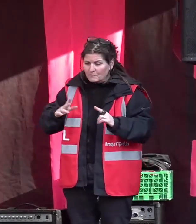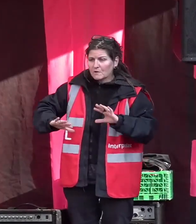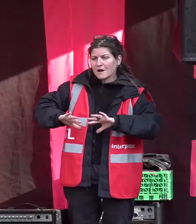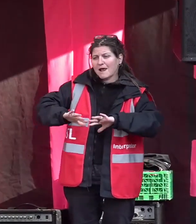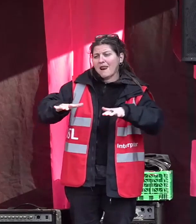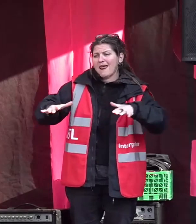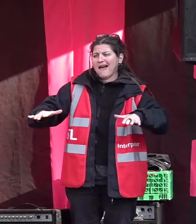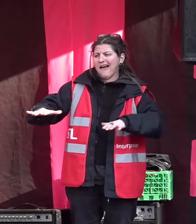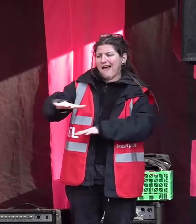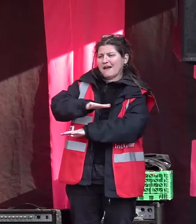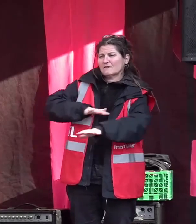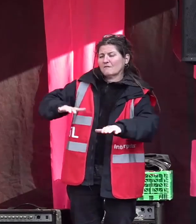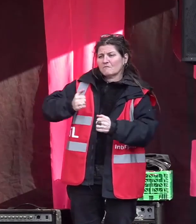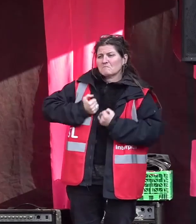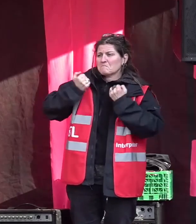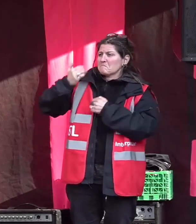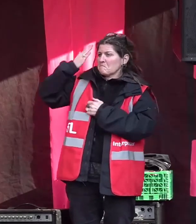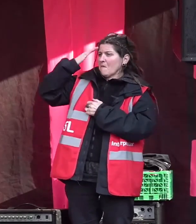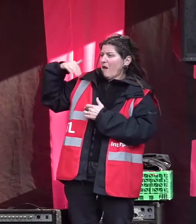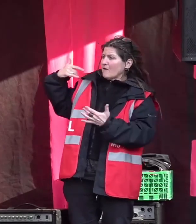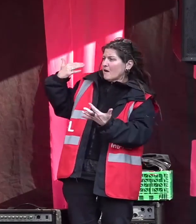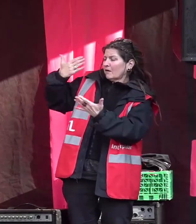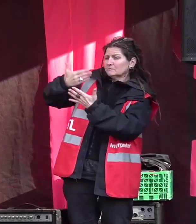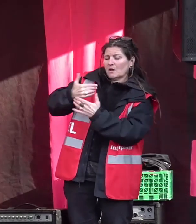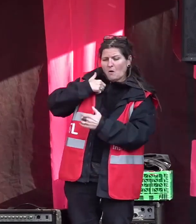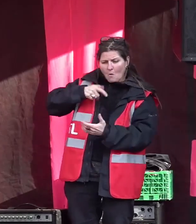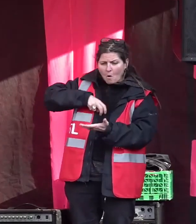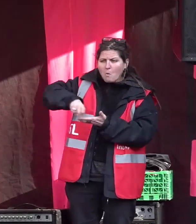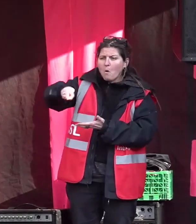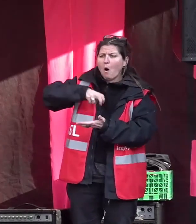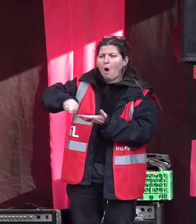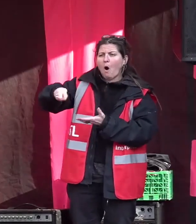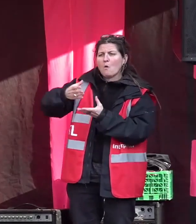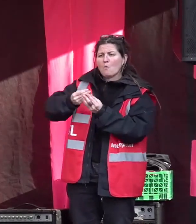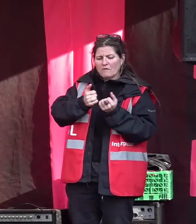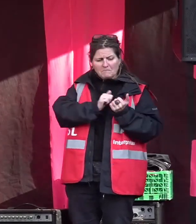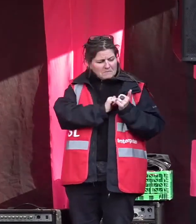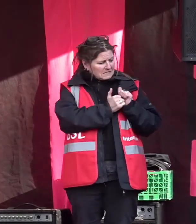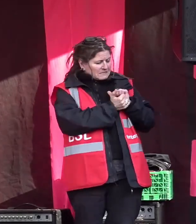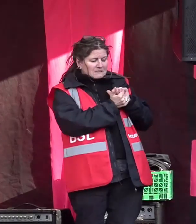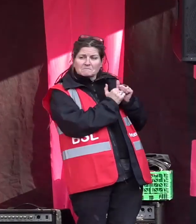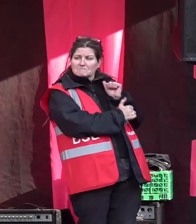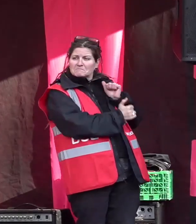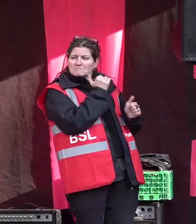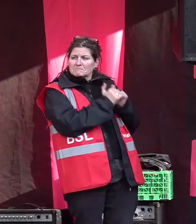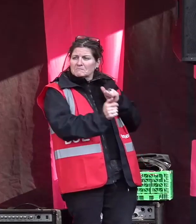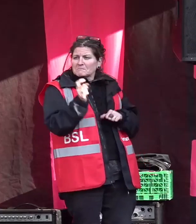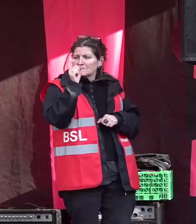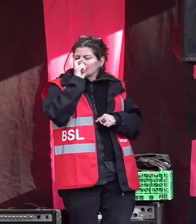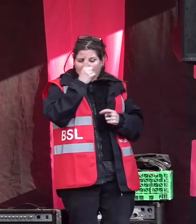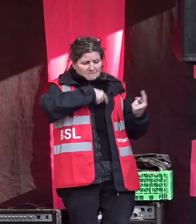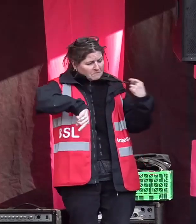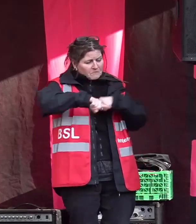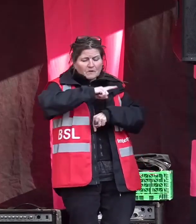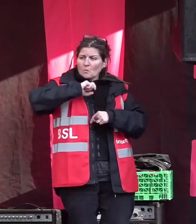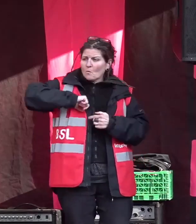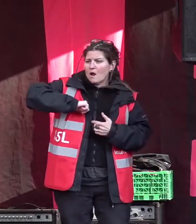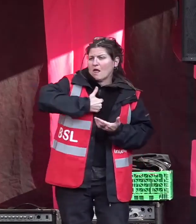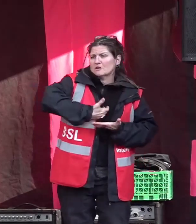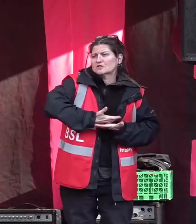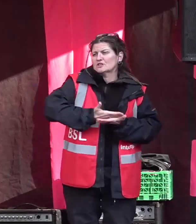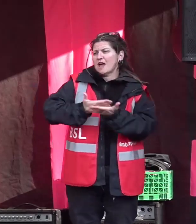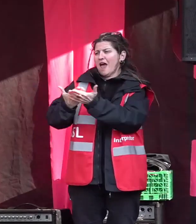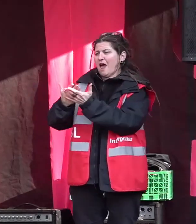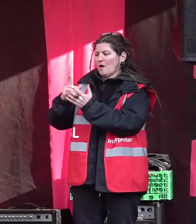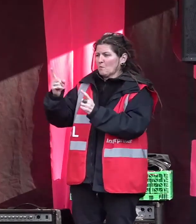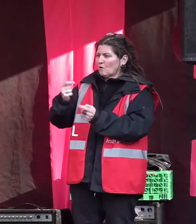our mothers. I will walk with my sisters and brothers. We will share what is good